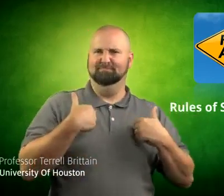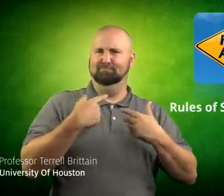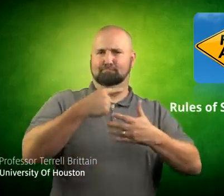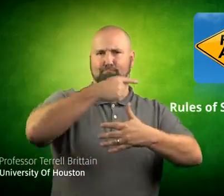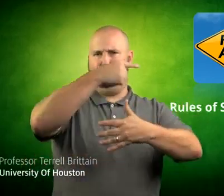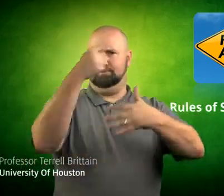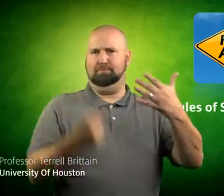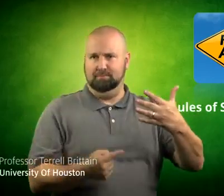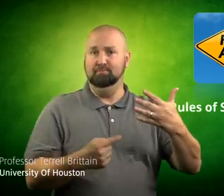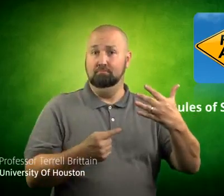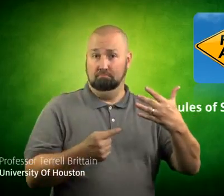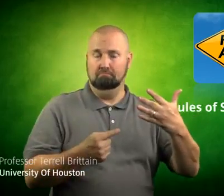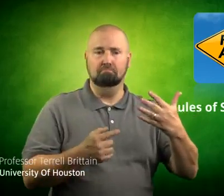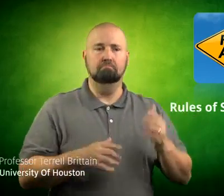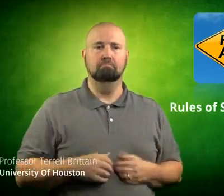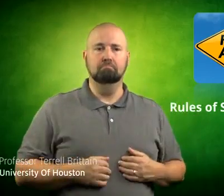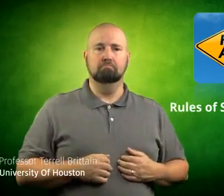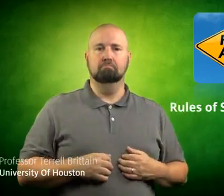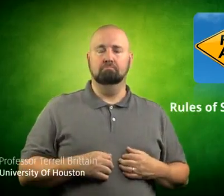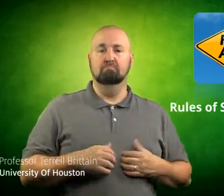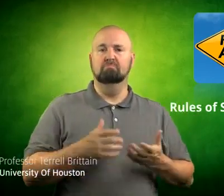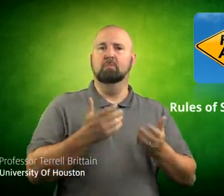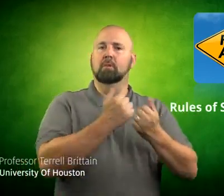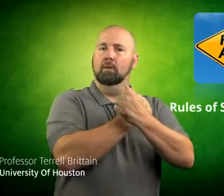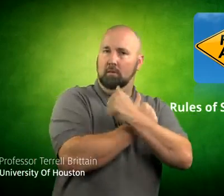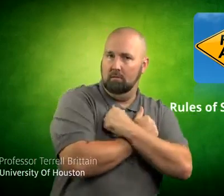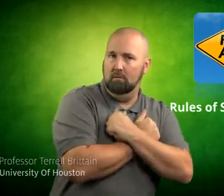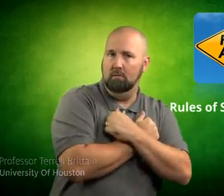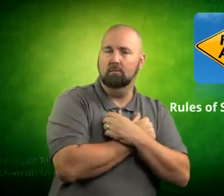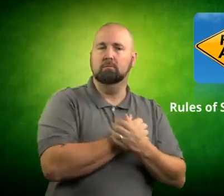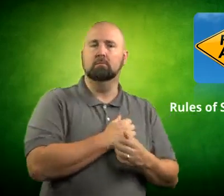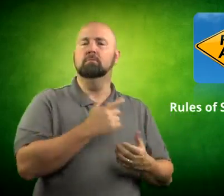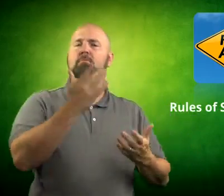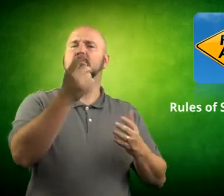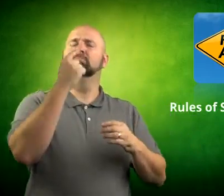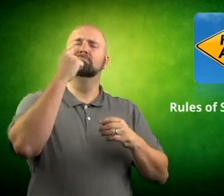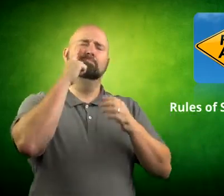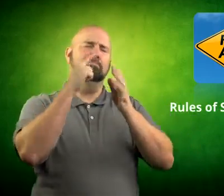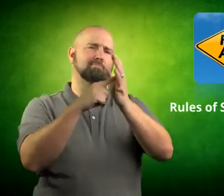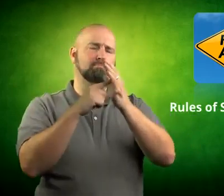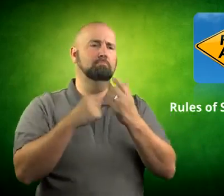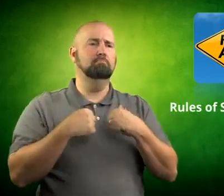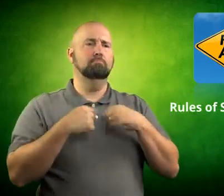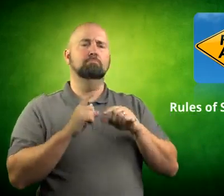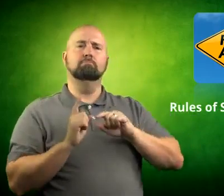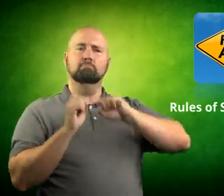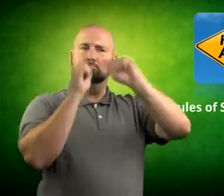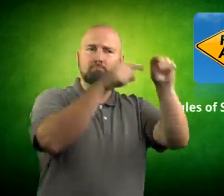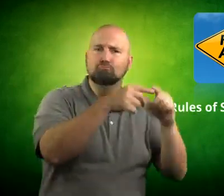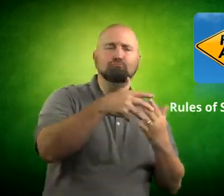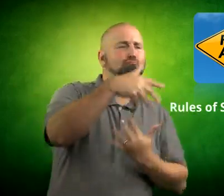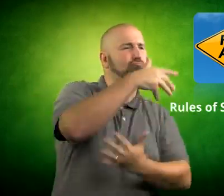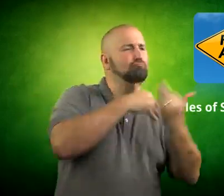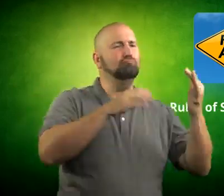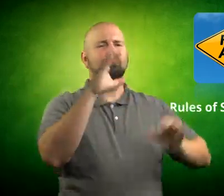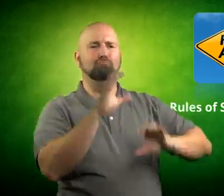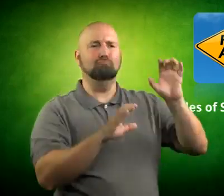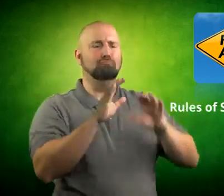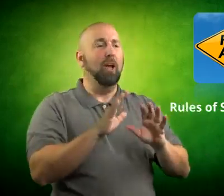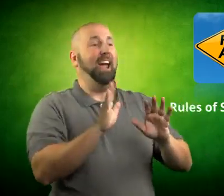topic of this video is going to be the rules of social interaction within the deaf community. Let's say I was going to go out